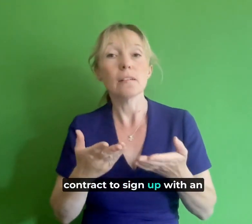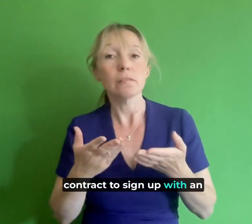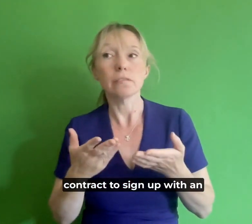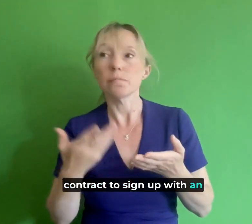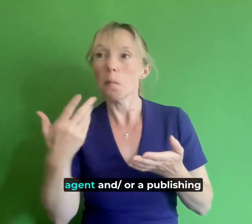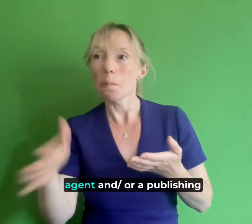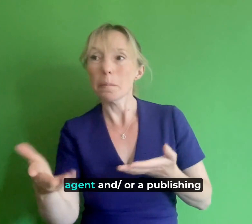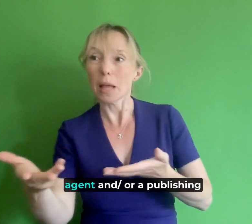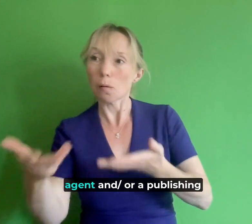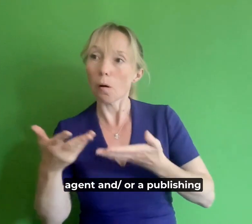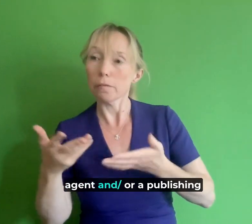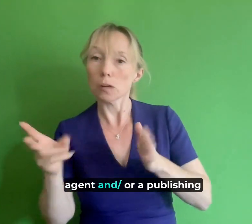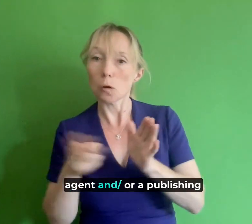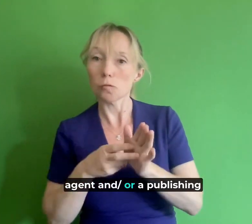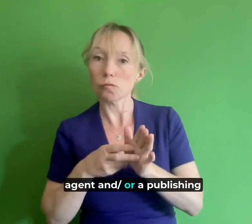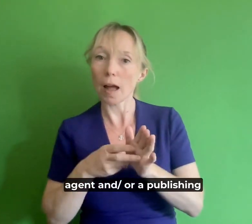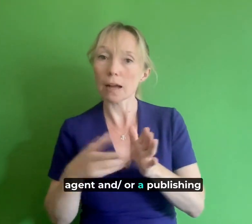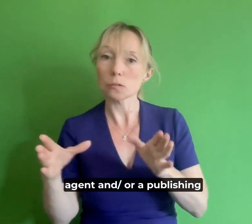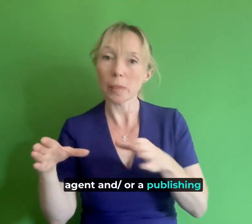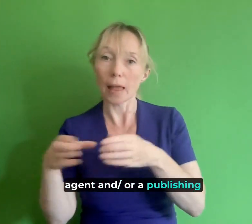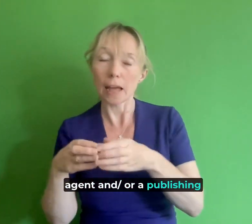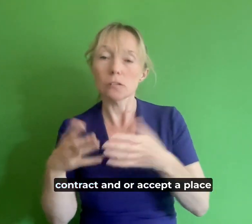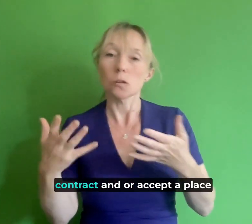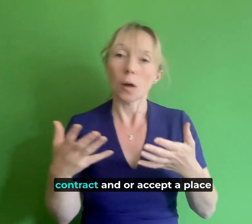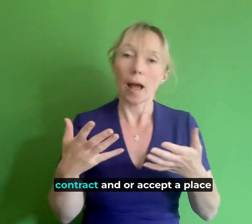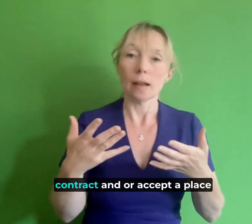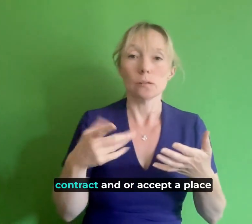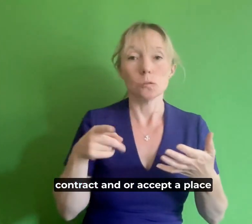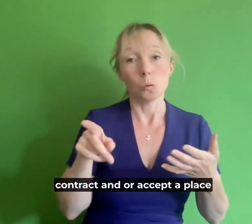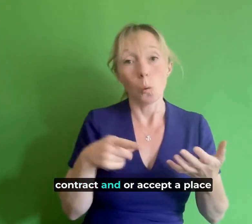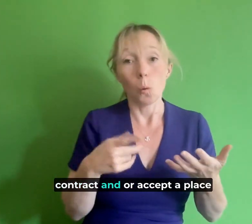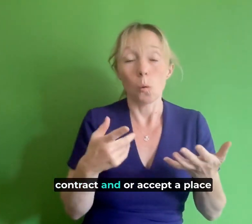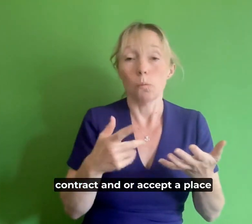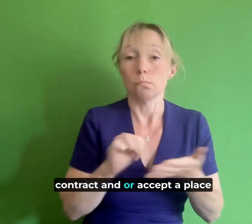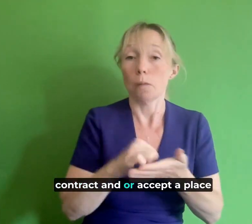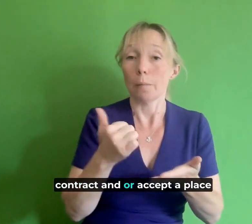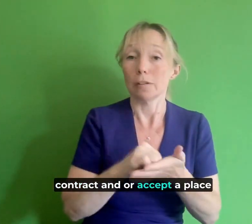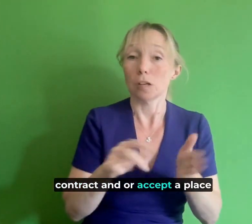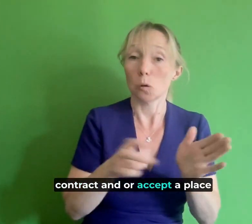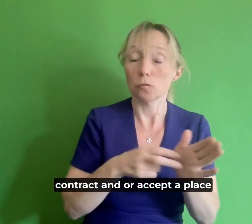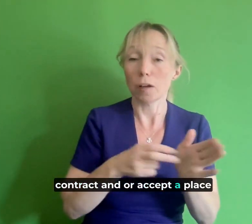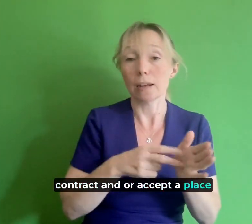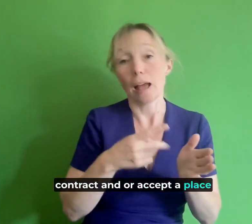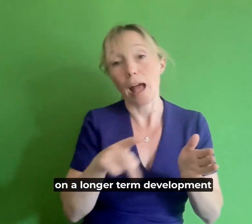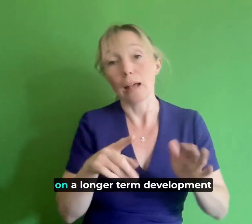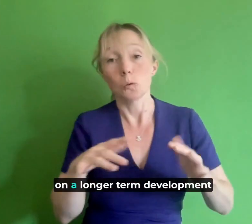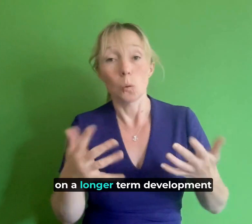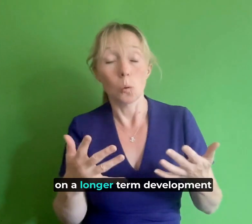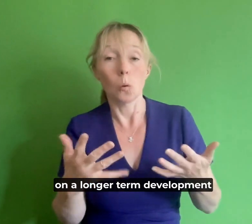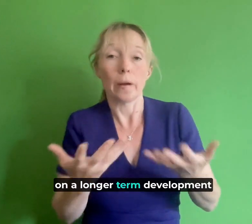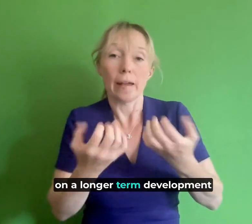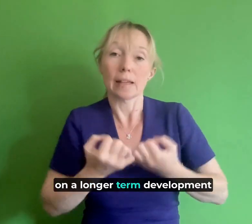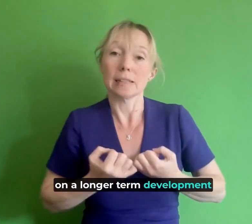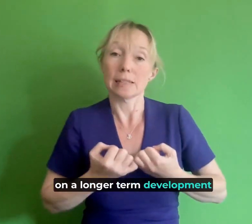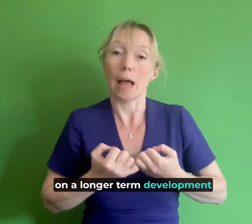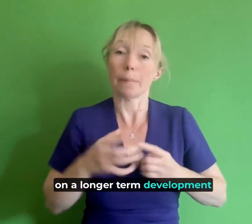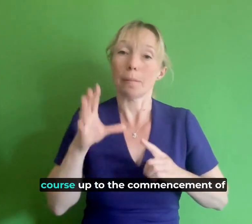with an agent and/or a publishing contract, and/or accept a place on a longer-term development